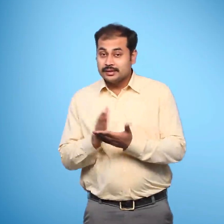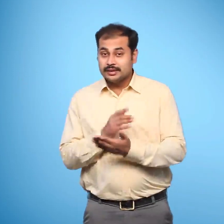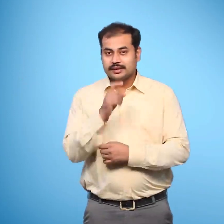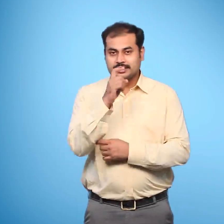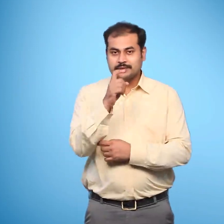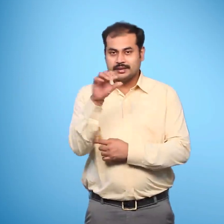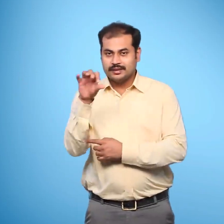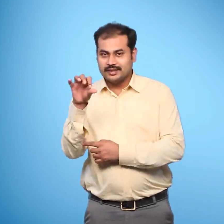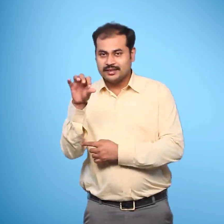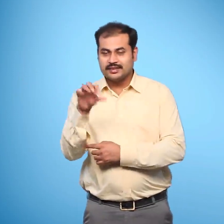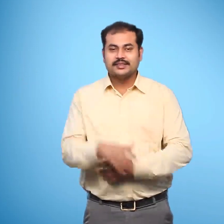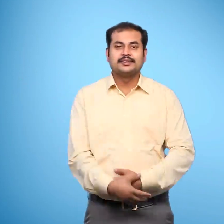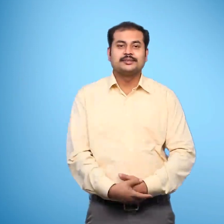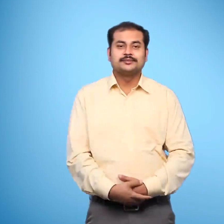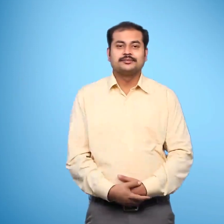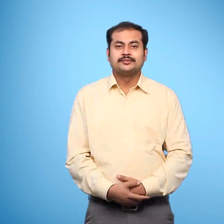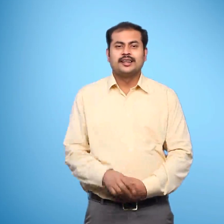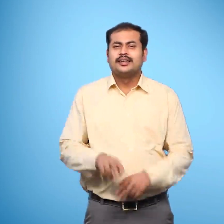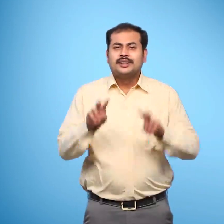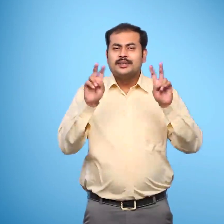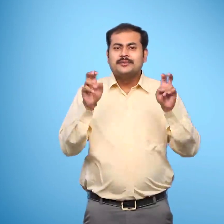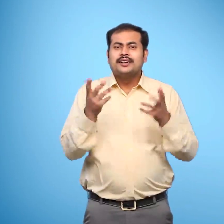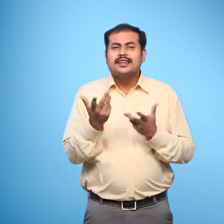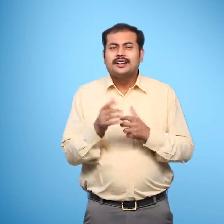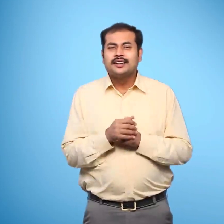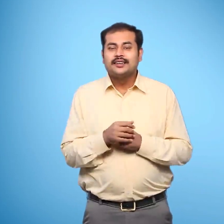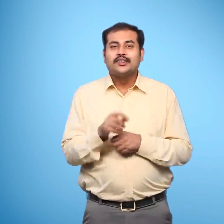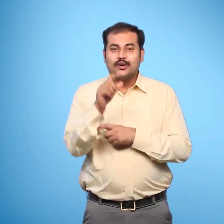Page 79. Heads and tails.